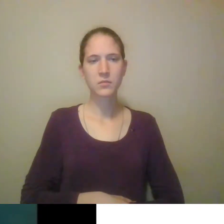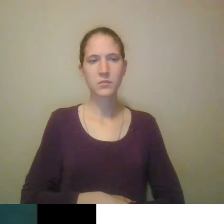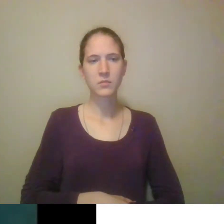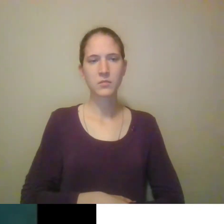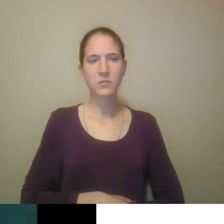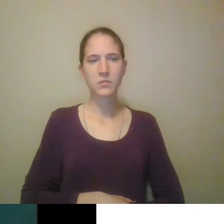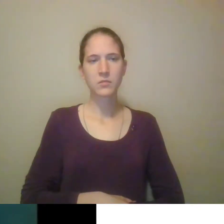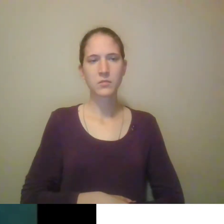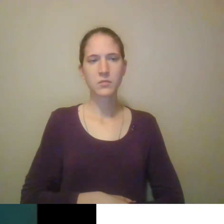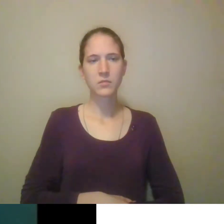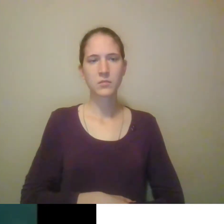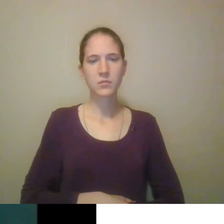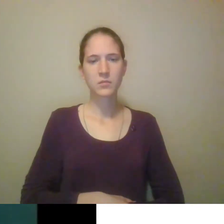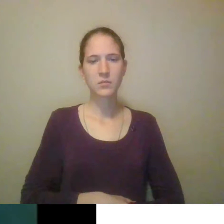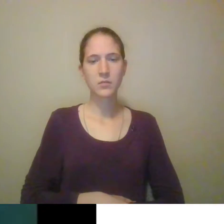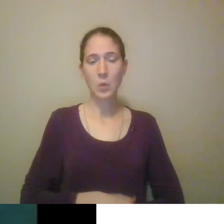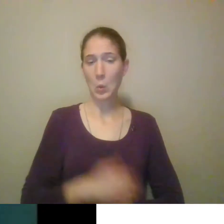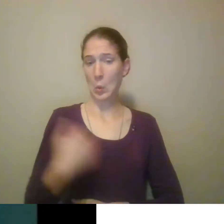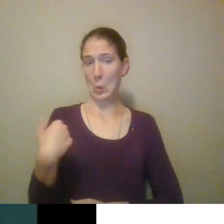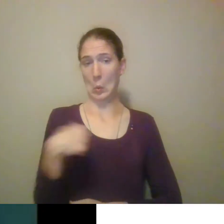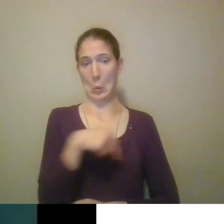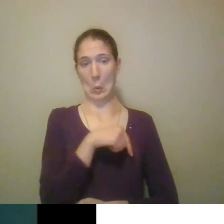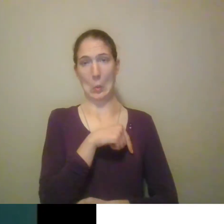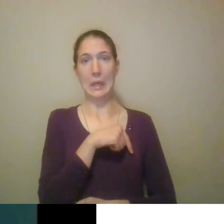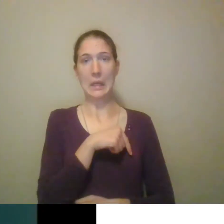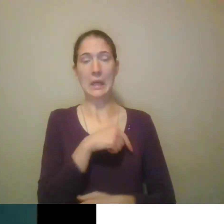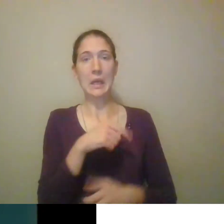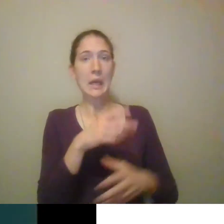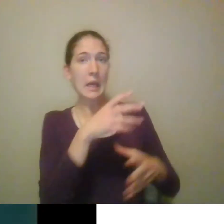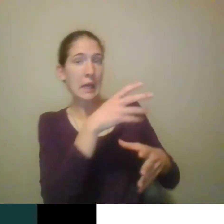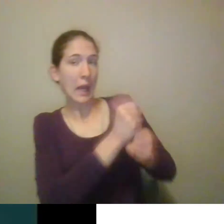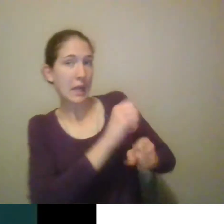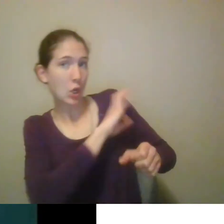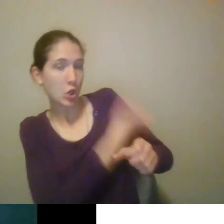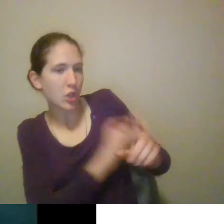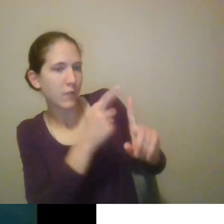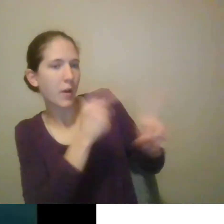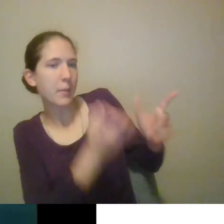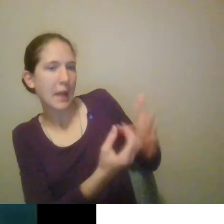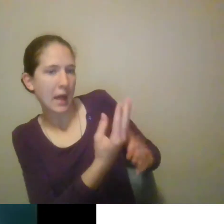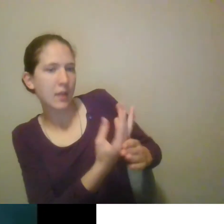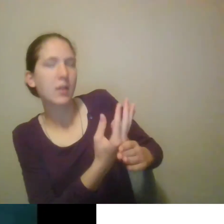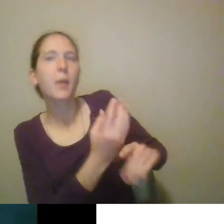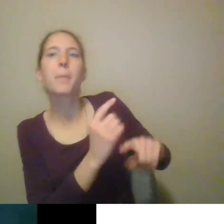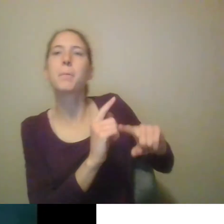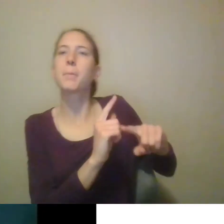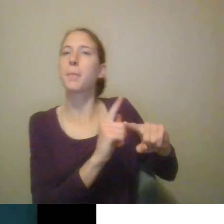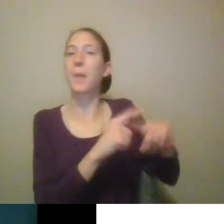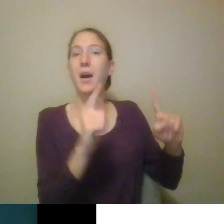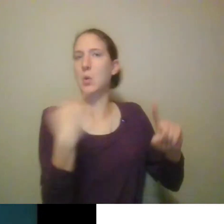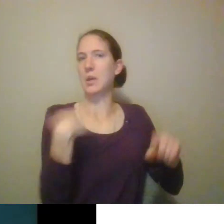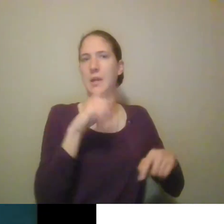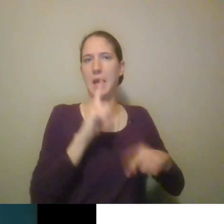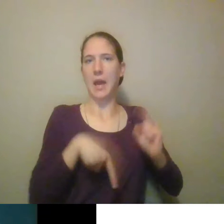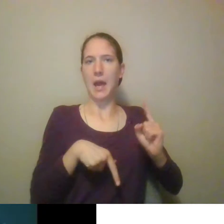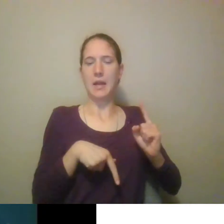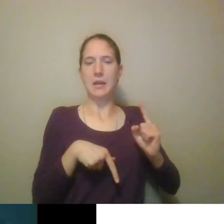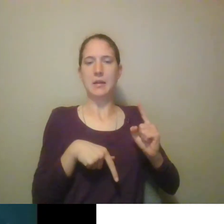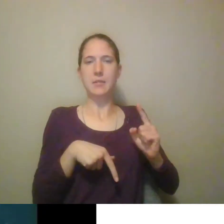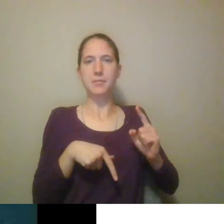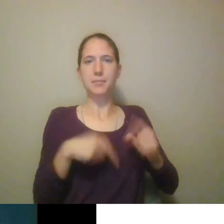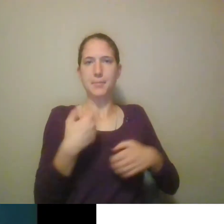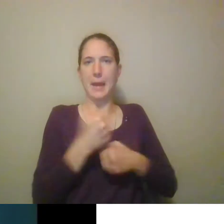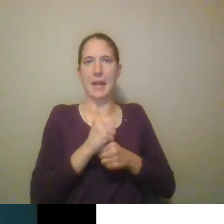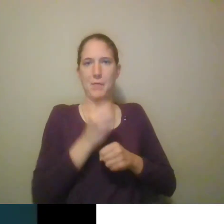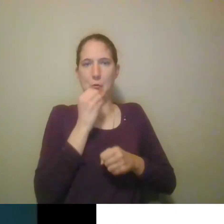We get them from plants, but we don't use chloroplasts, all right? We don't have this chloroplast in our cells that can make our own food.